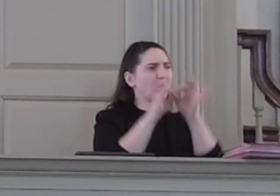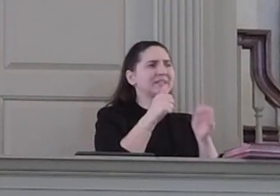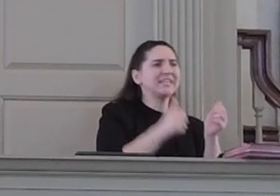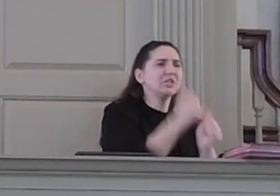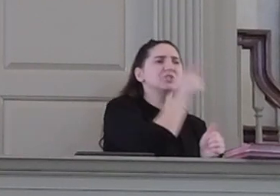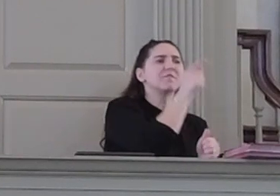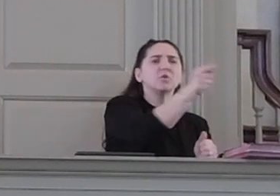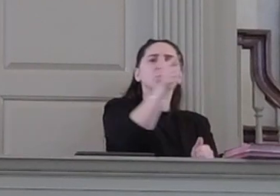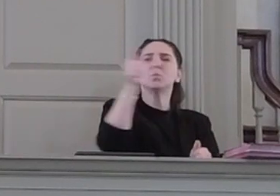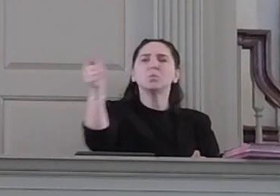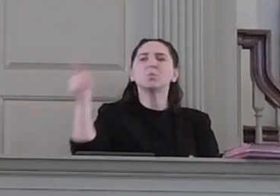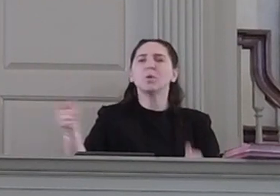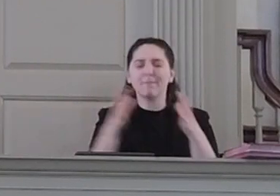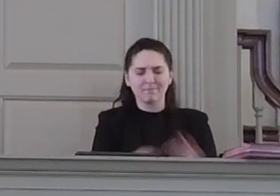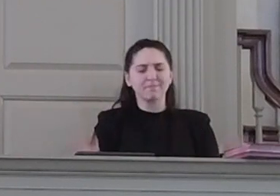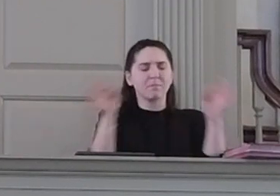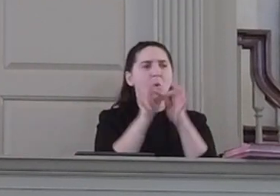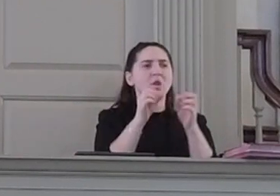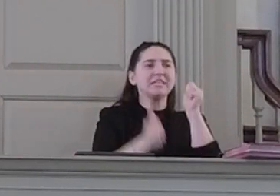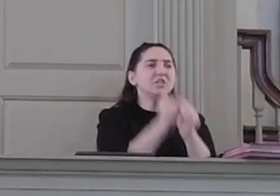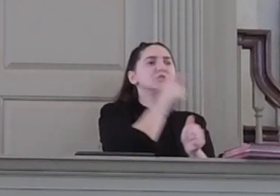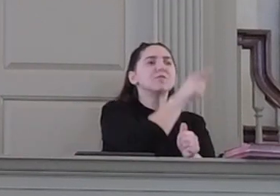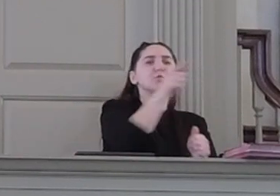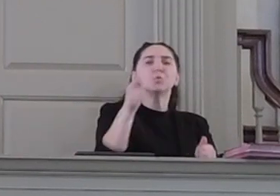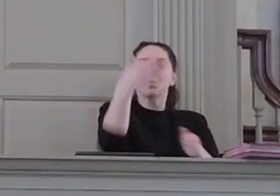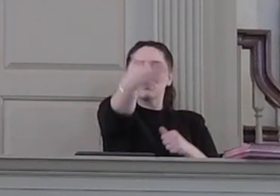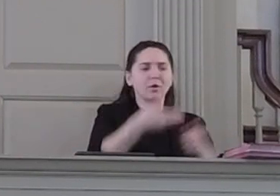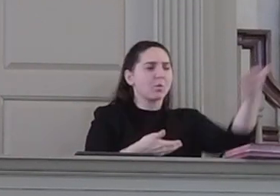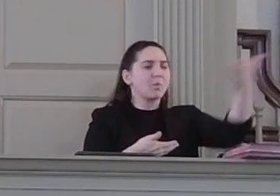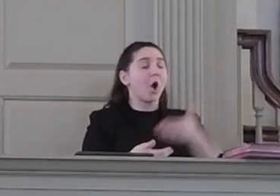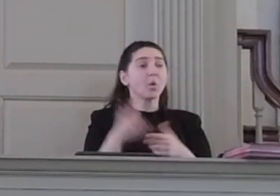and each one of us is welcome into God's world.